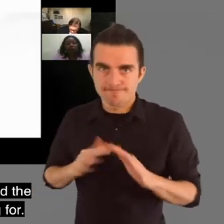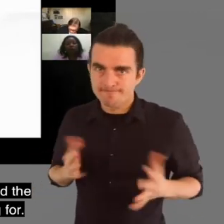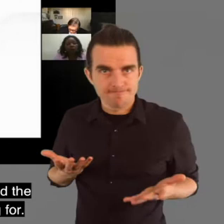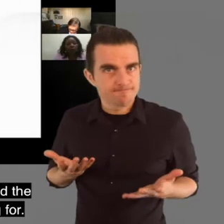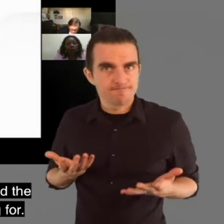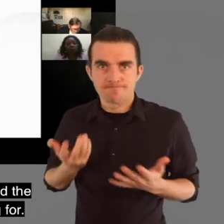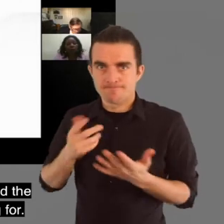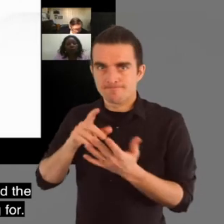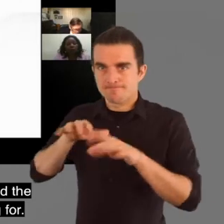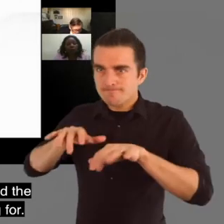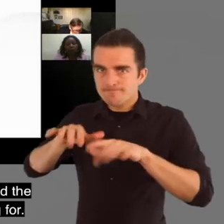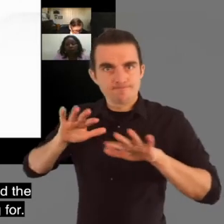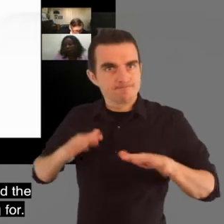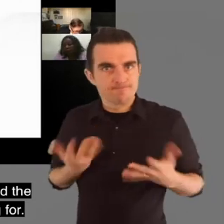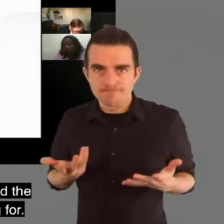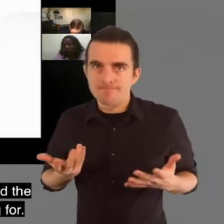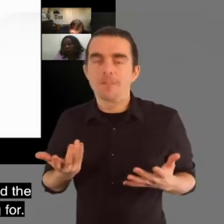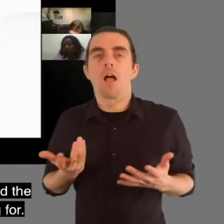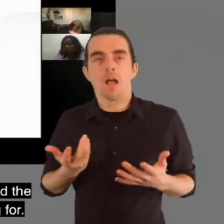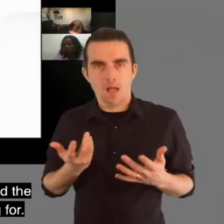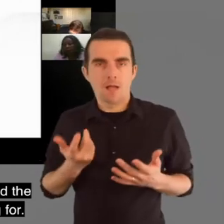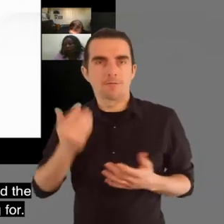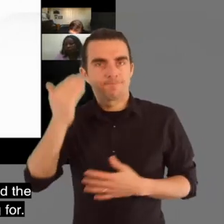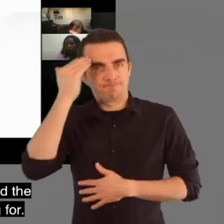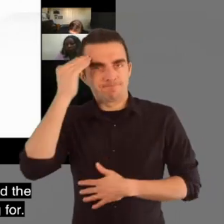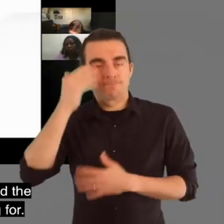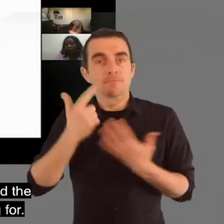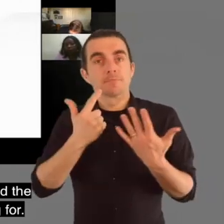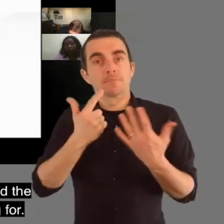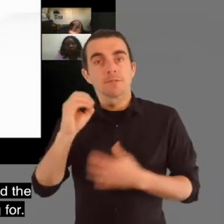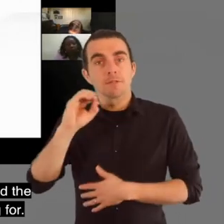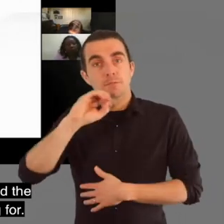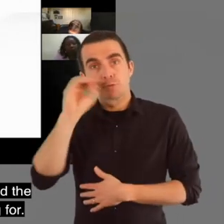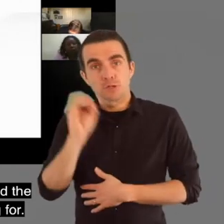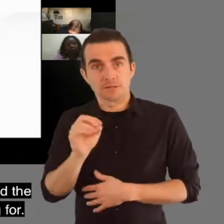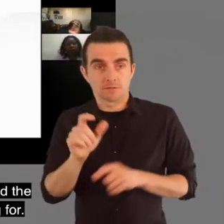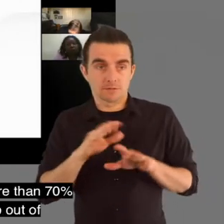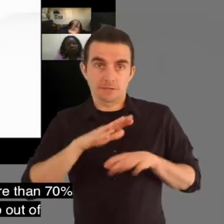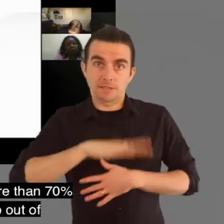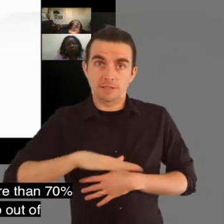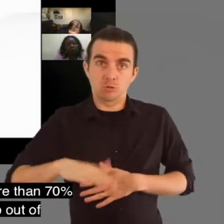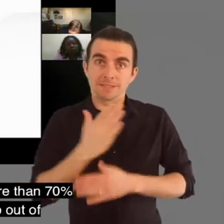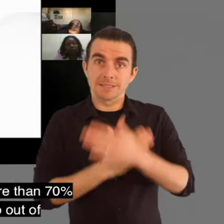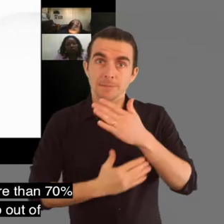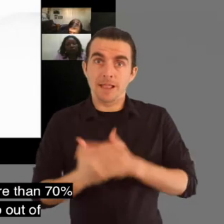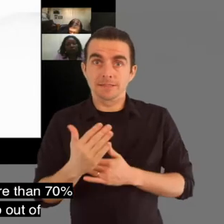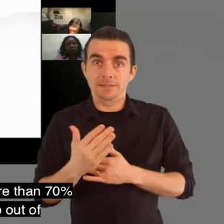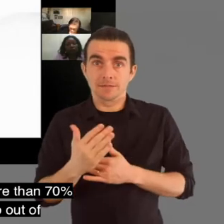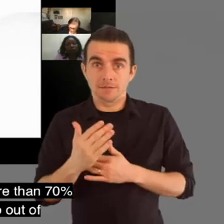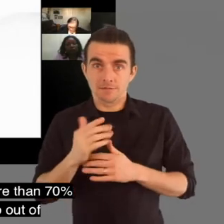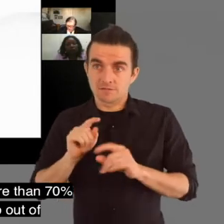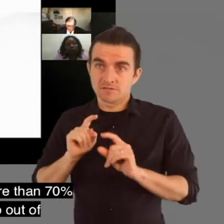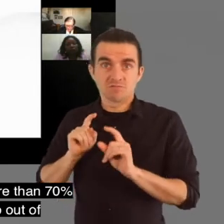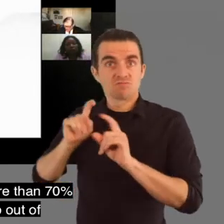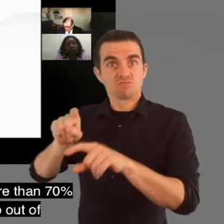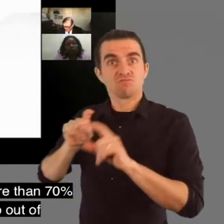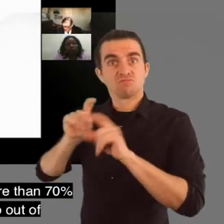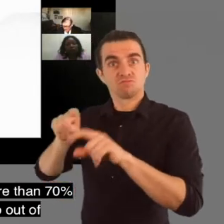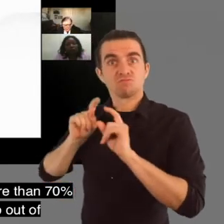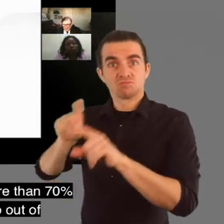difficult to find the kind of skill set one is looking for. So everybody is aware that now